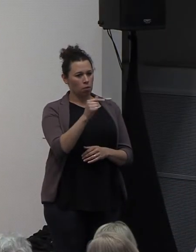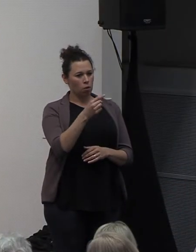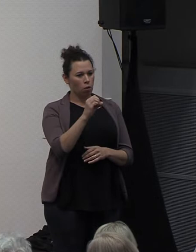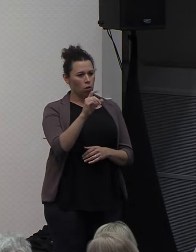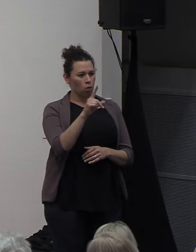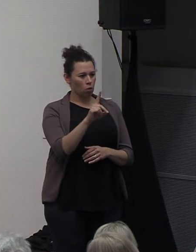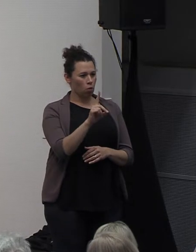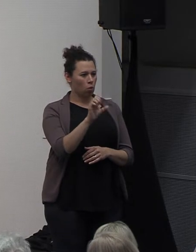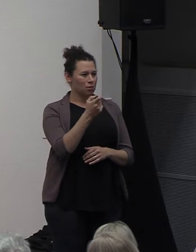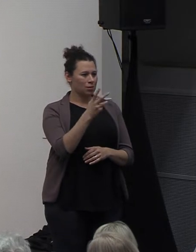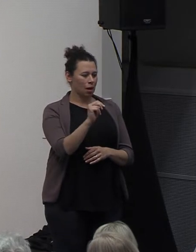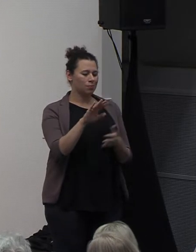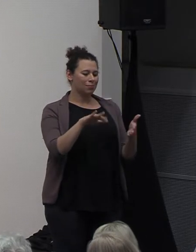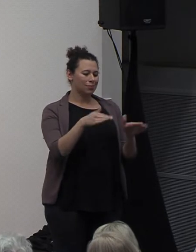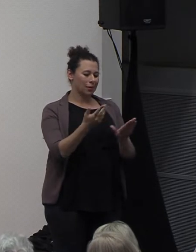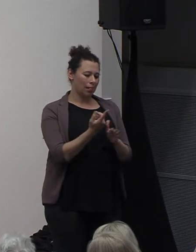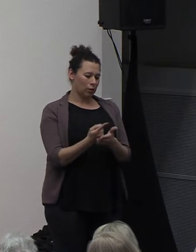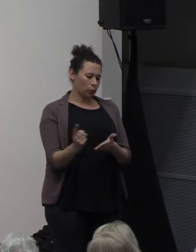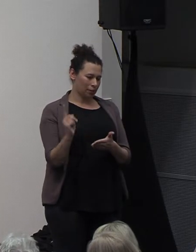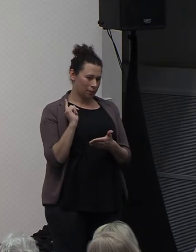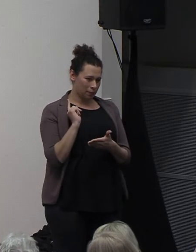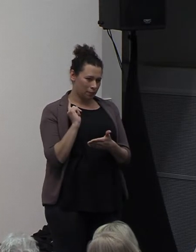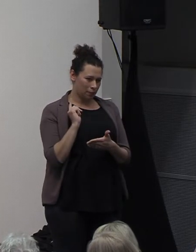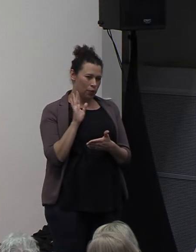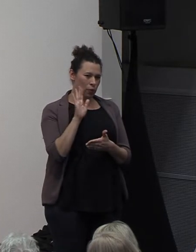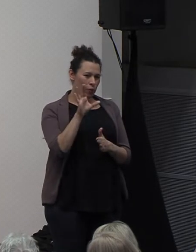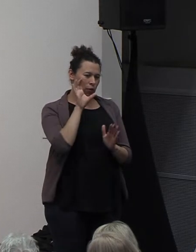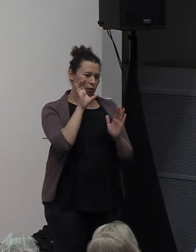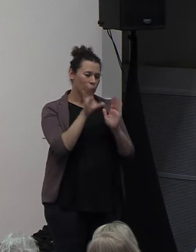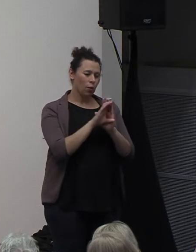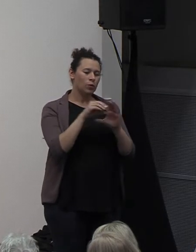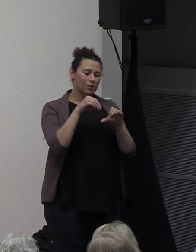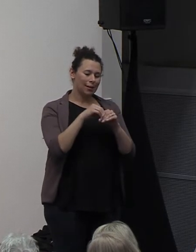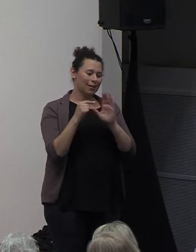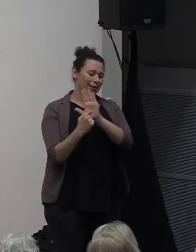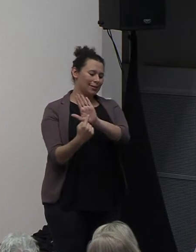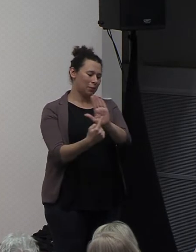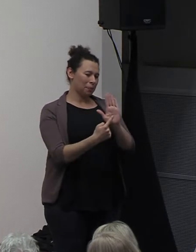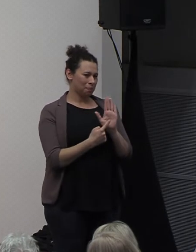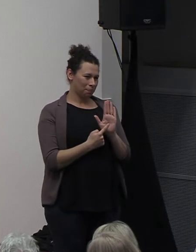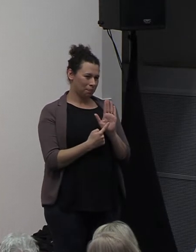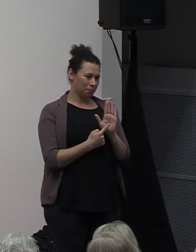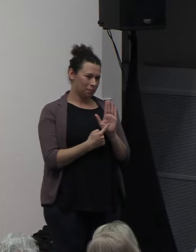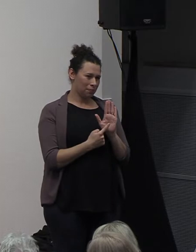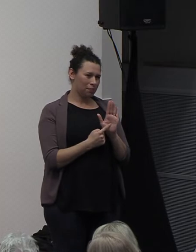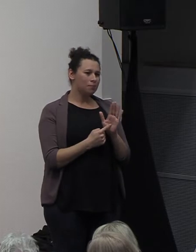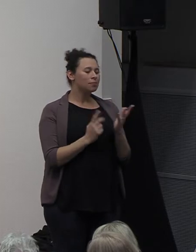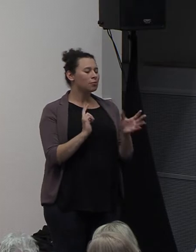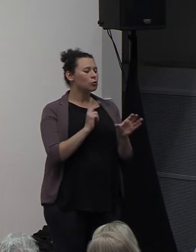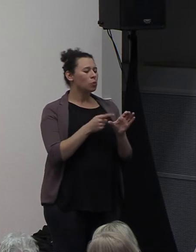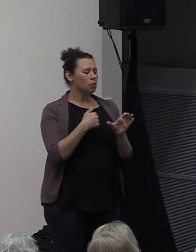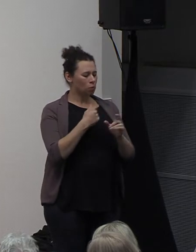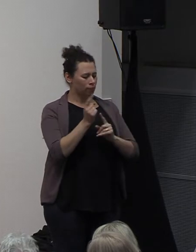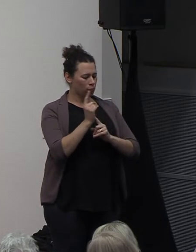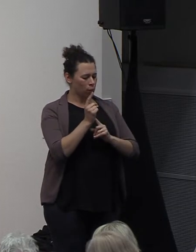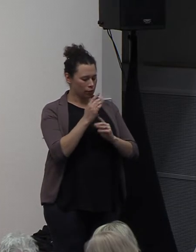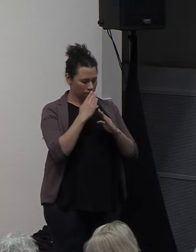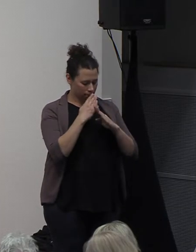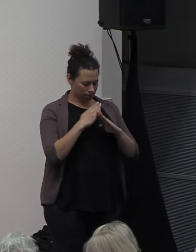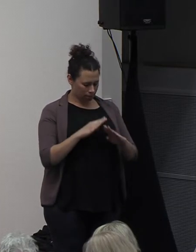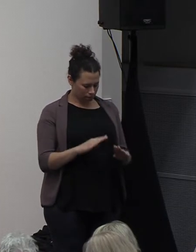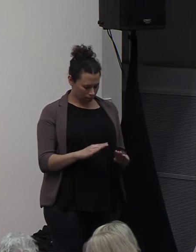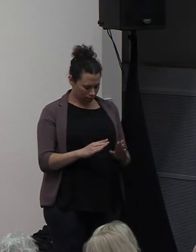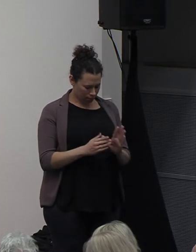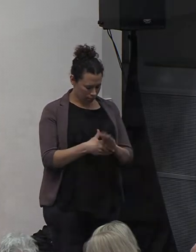week and whose photo is included in the exhibit. Please join me in a moment of silence in her honor.